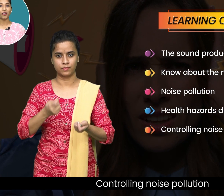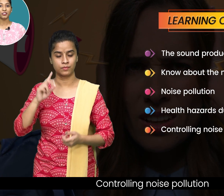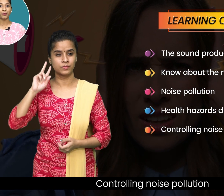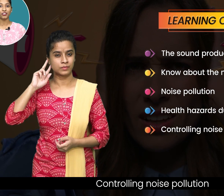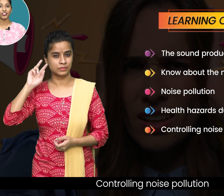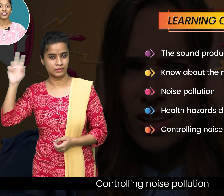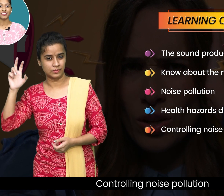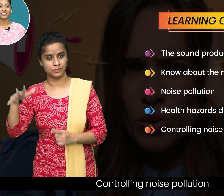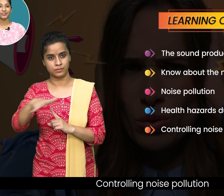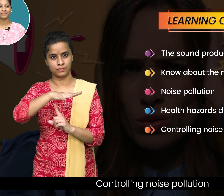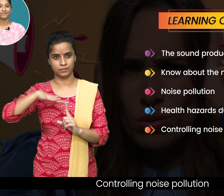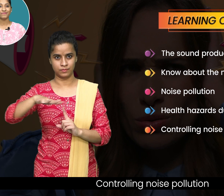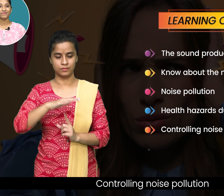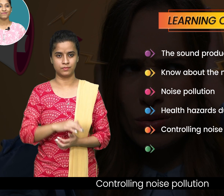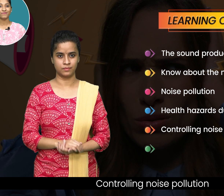controlling noise pollution,